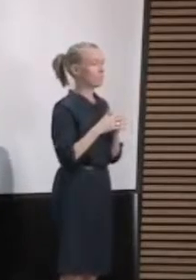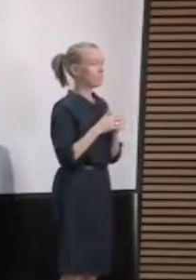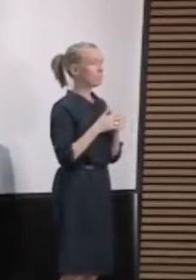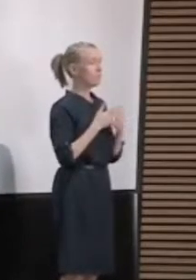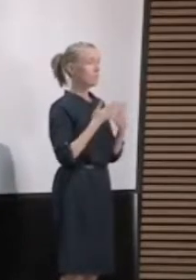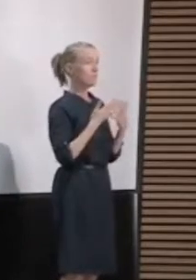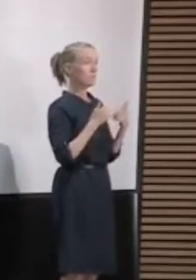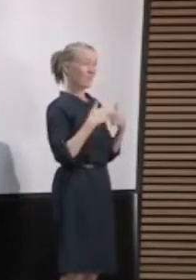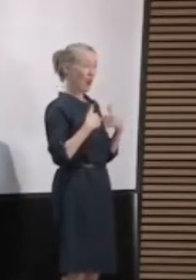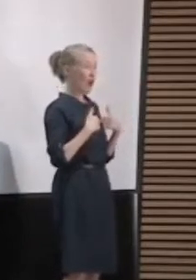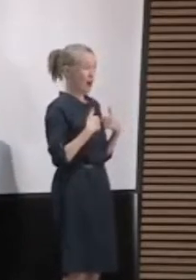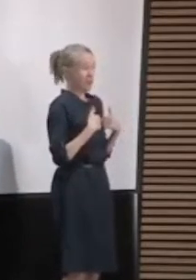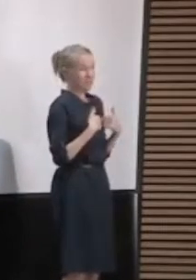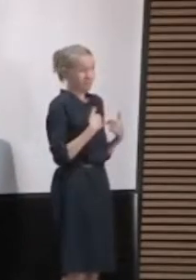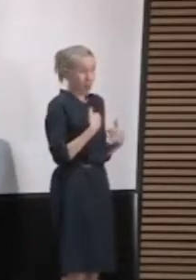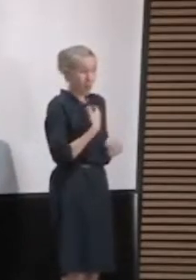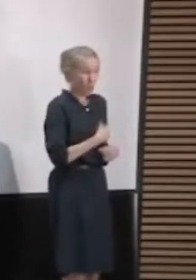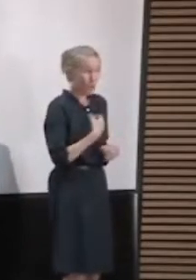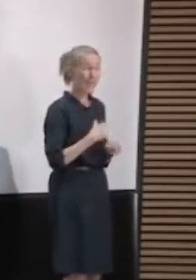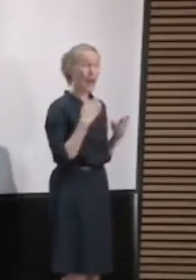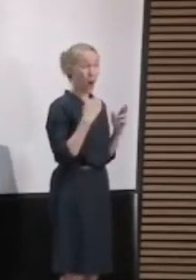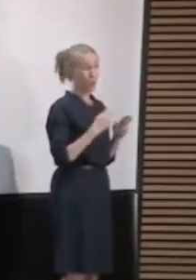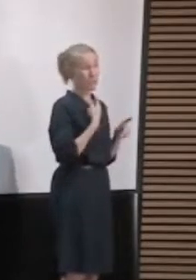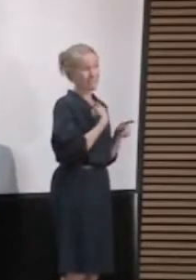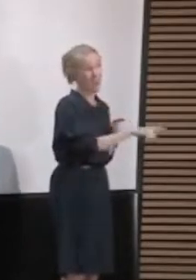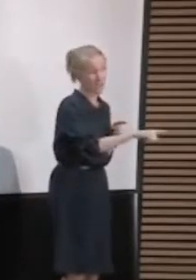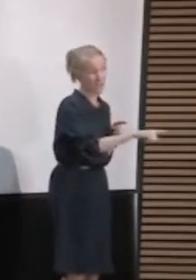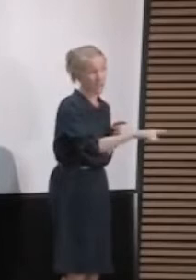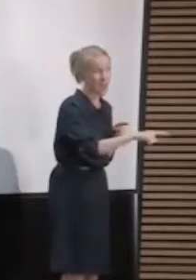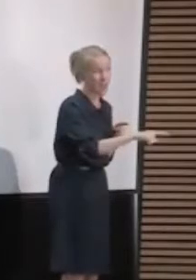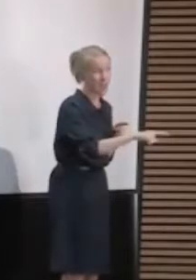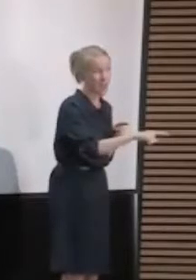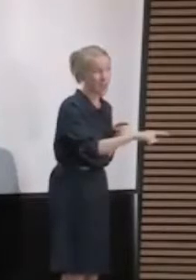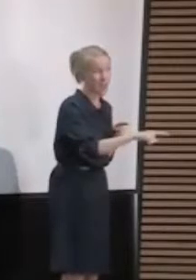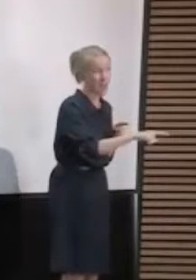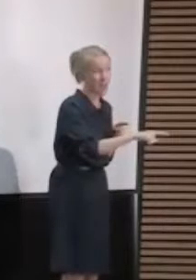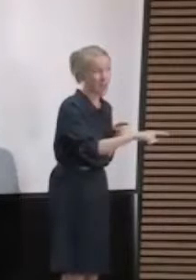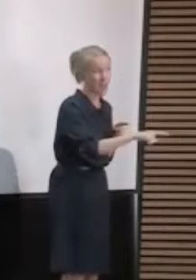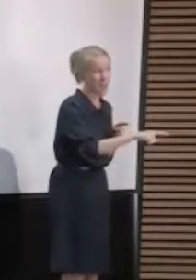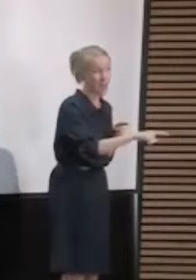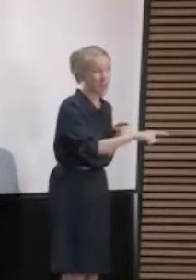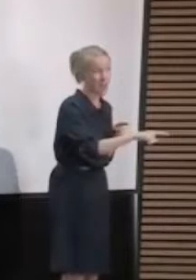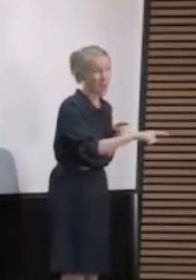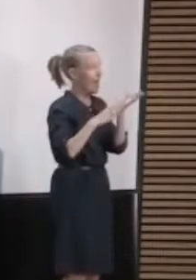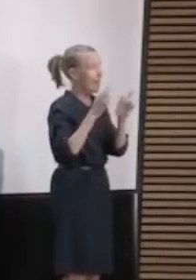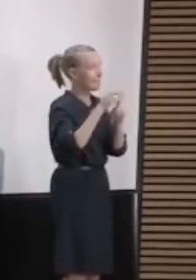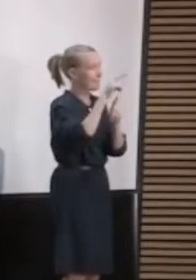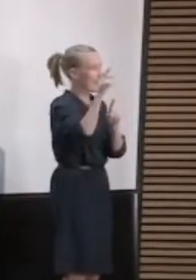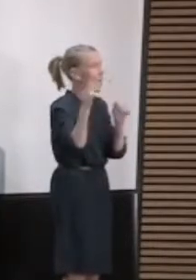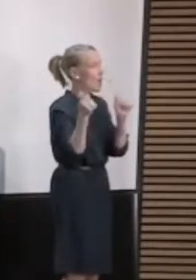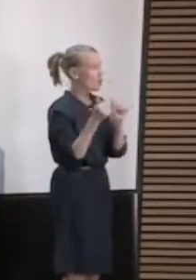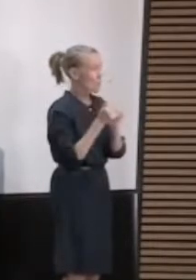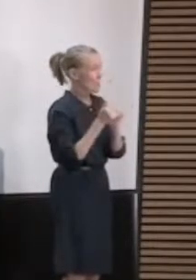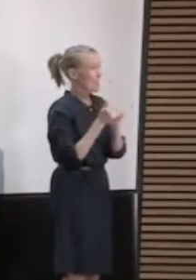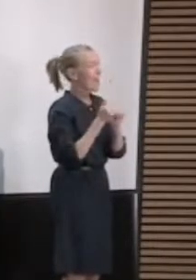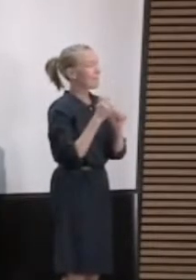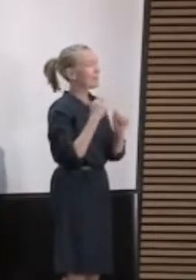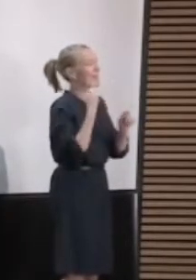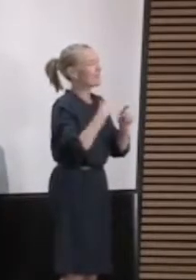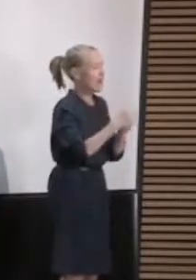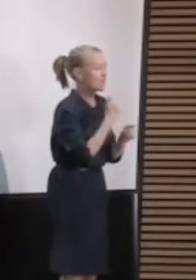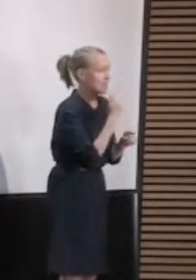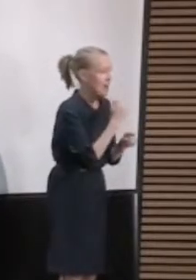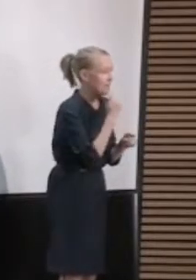of progress that I would have liked, nor that the PM and the Minister would have liked, but it was rolling out as quickly as we could. But were